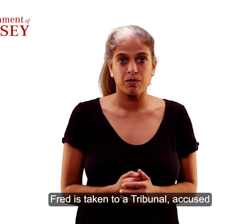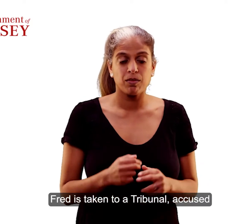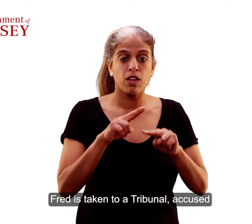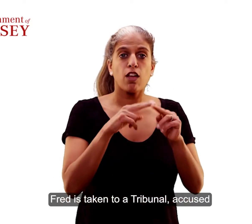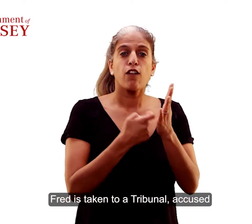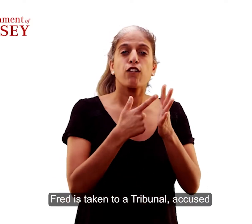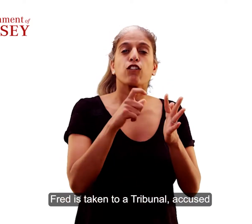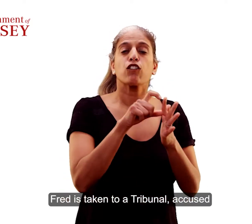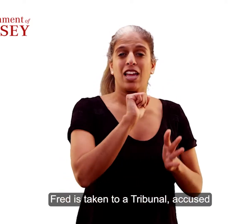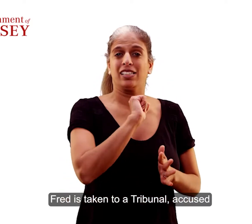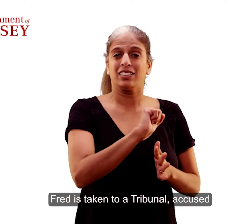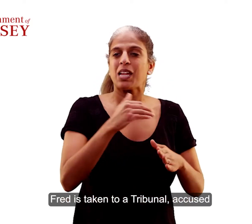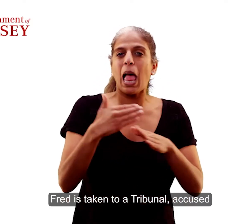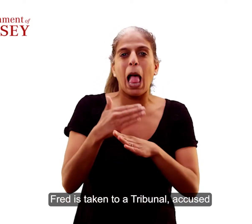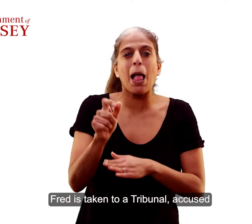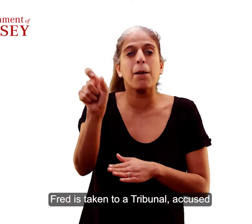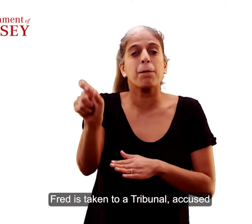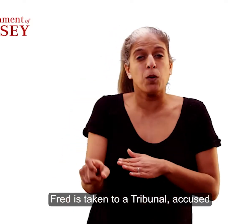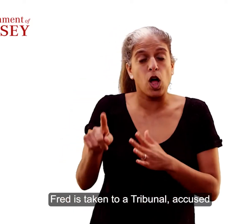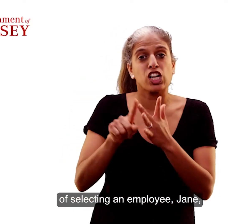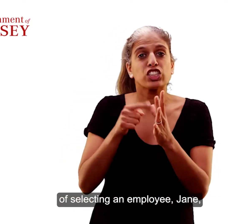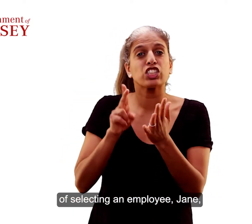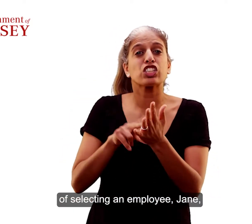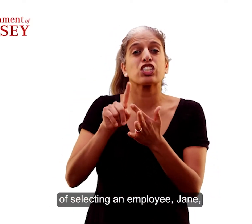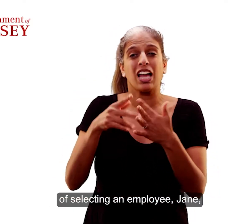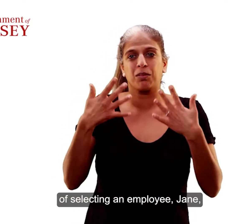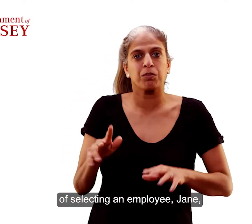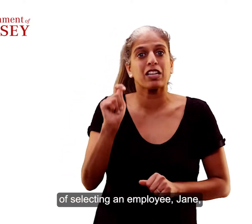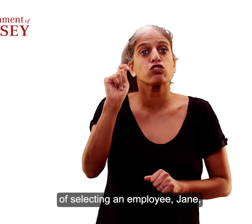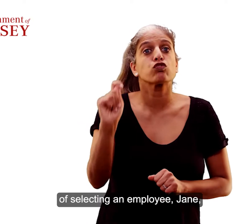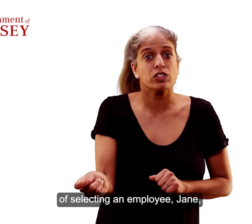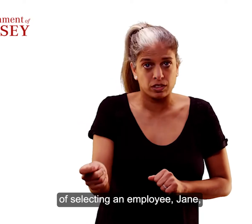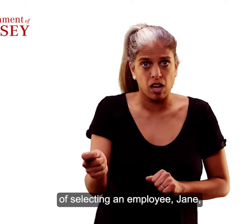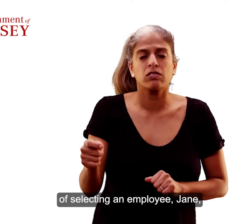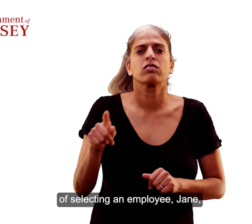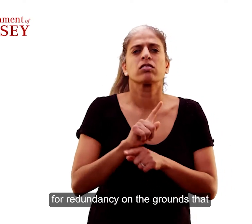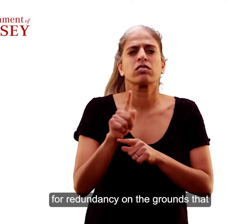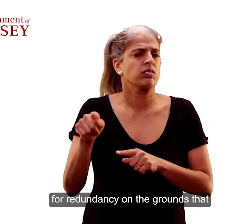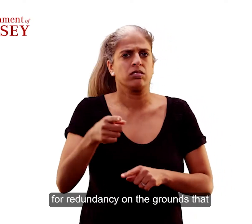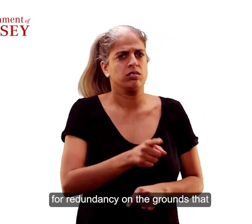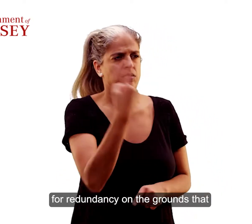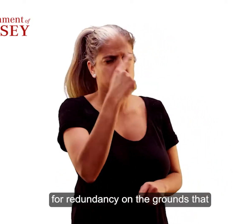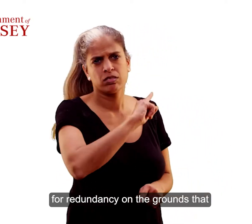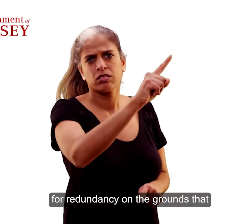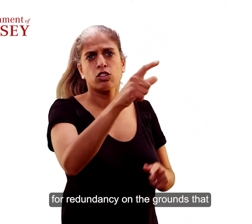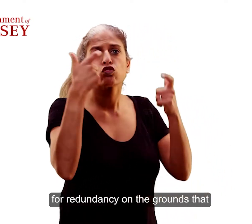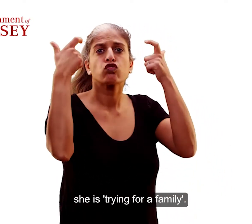Fred is taken to a tribunal, accused of selecting an employee, Jane, for redundancy on the grounds that she